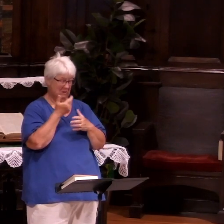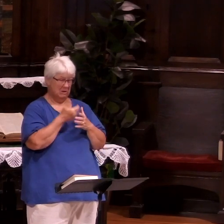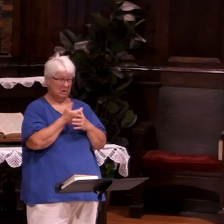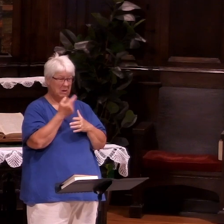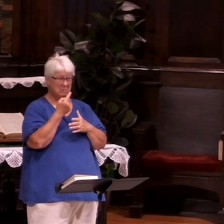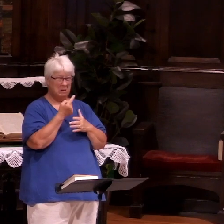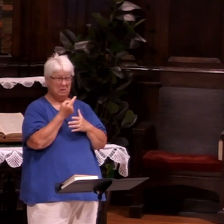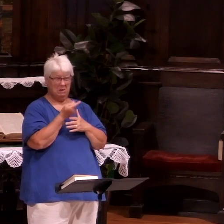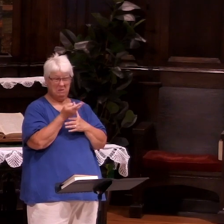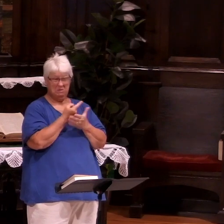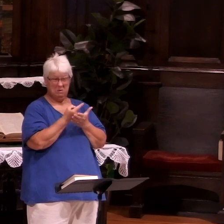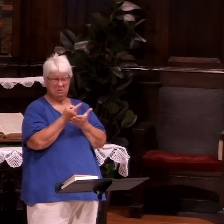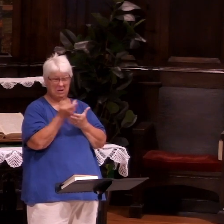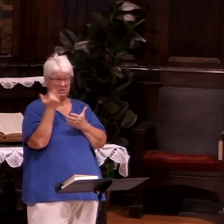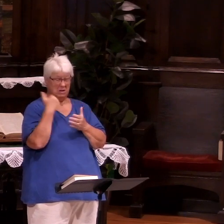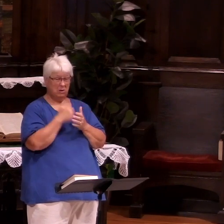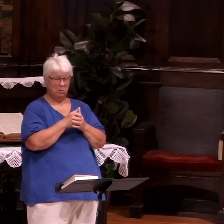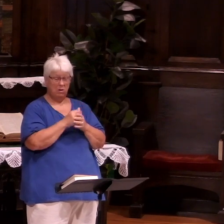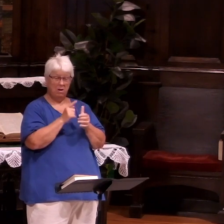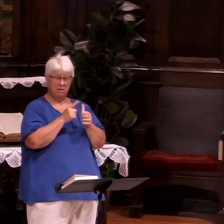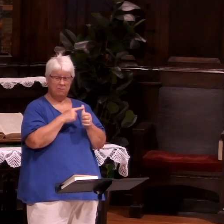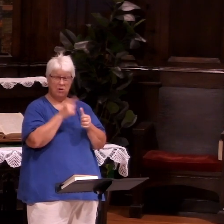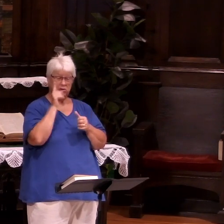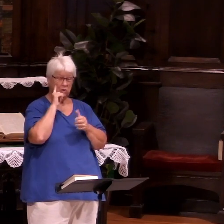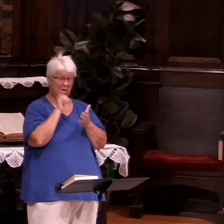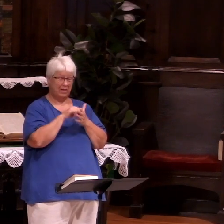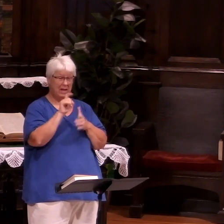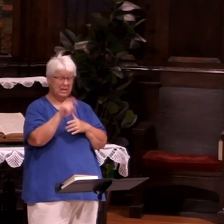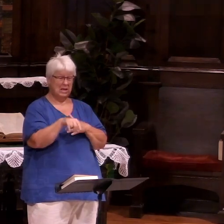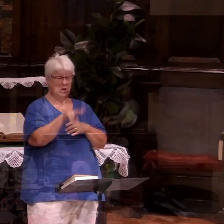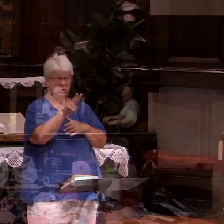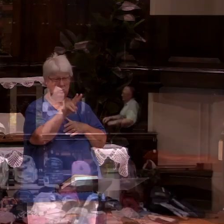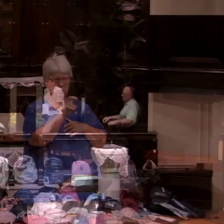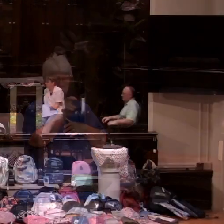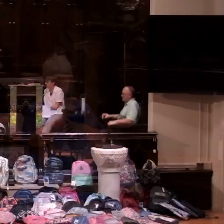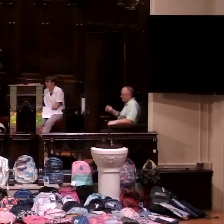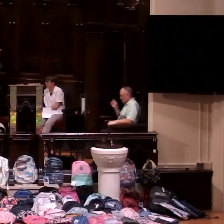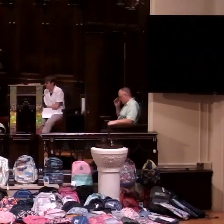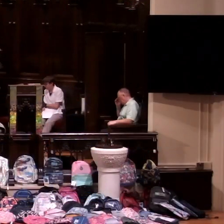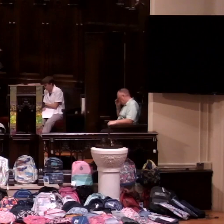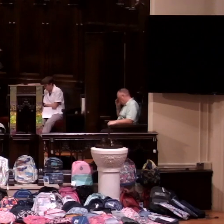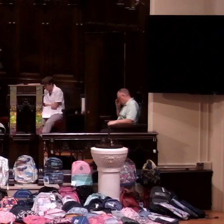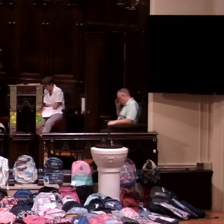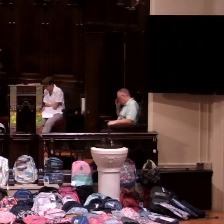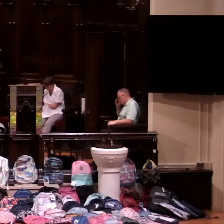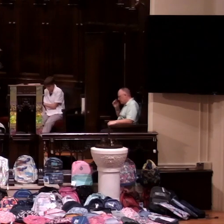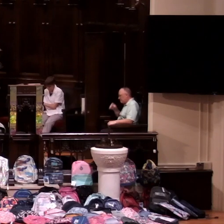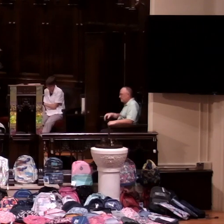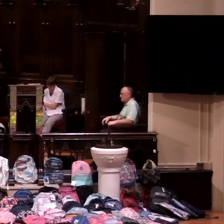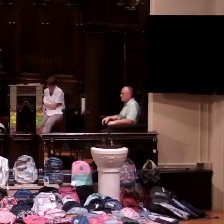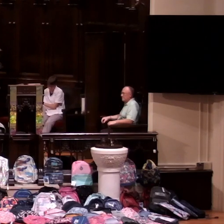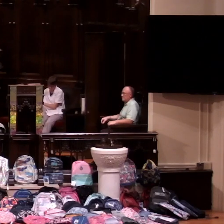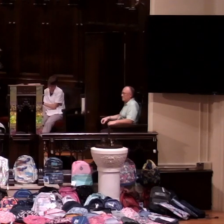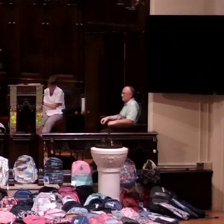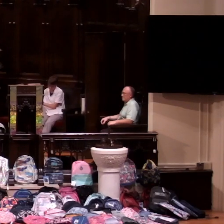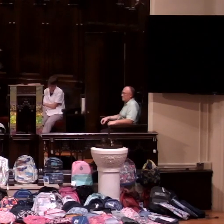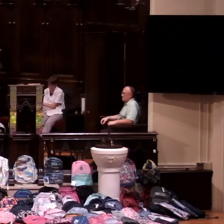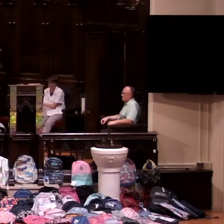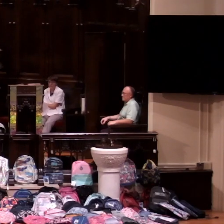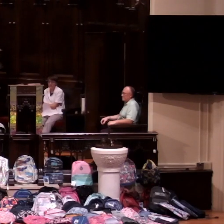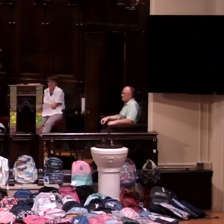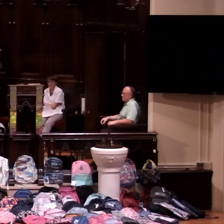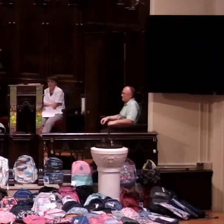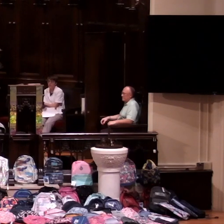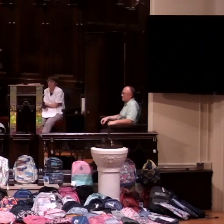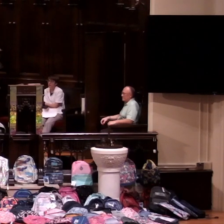was only a few weeks ago, and when we first heard that they needed 200 backpacks, we were a